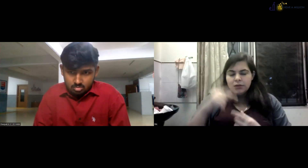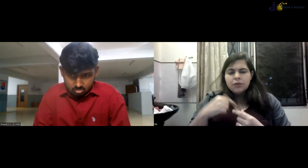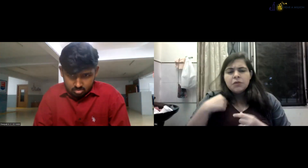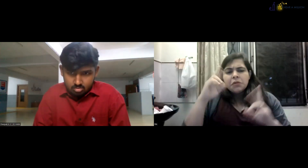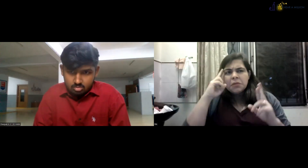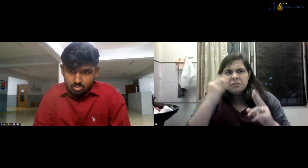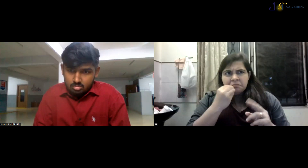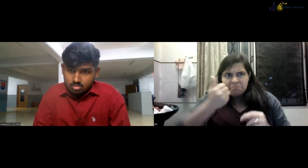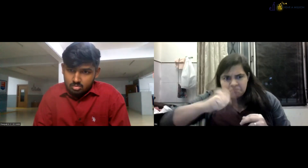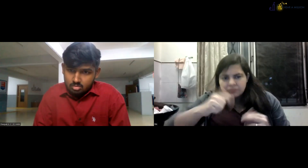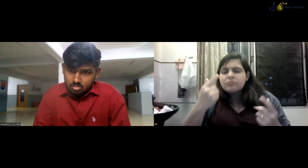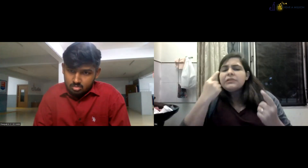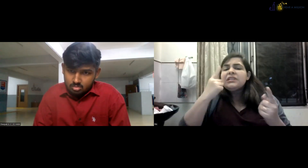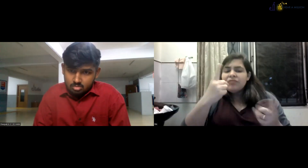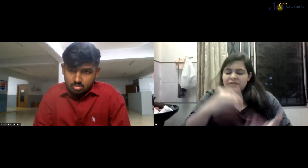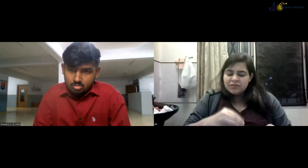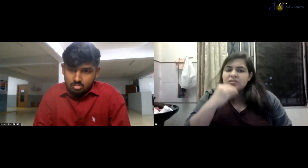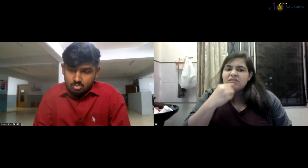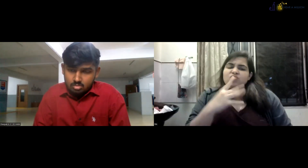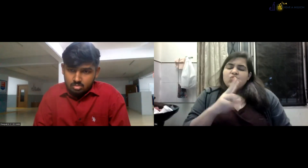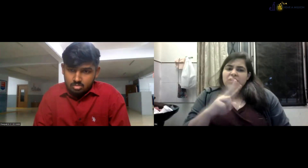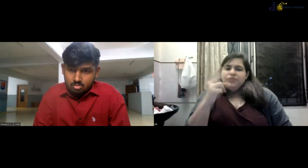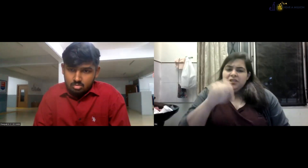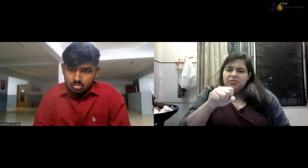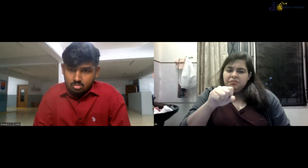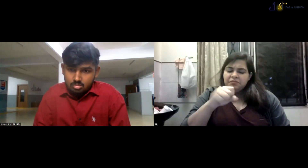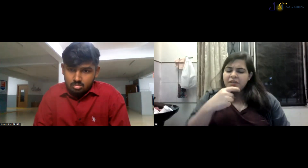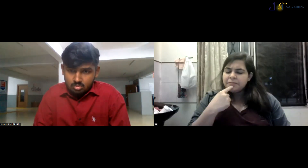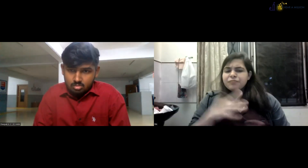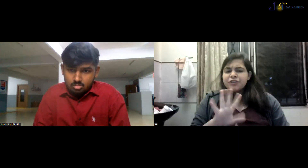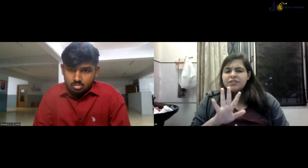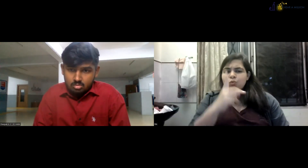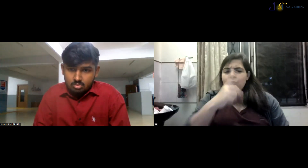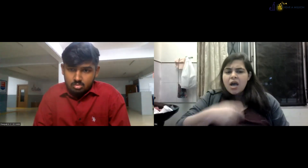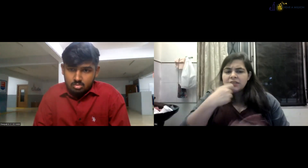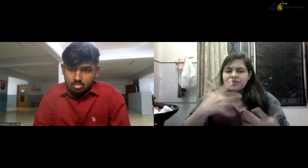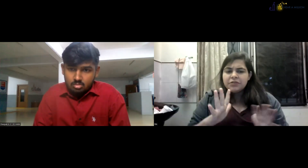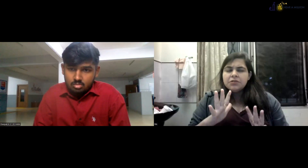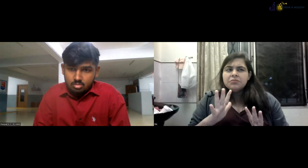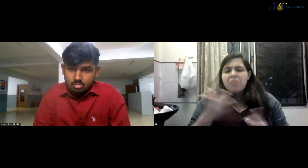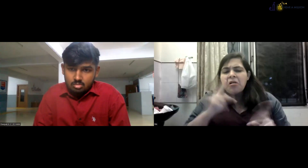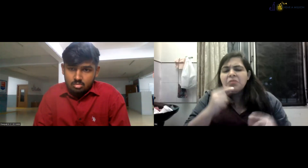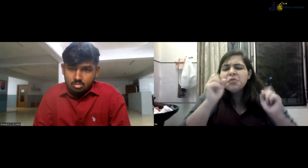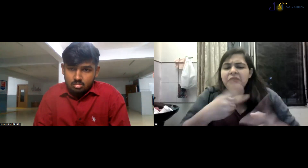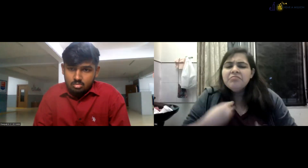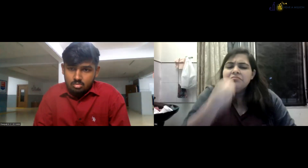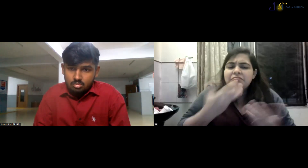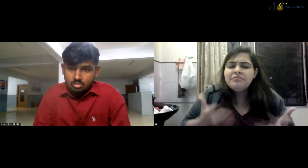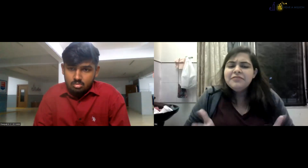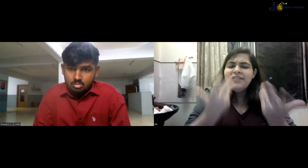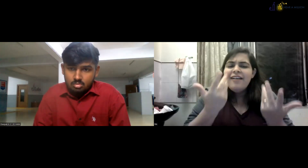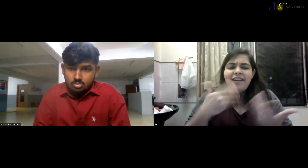So recently, when I went uh, to the foreign country, yeah, the taste was different. But at